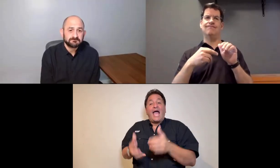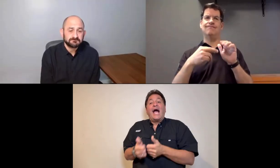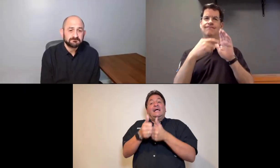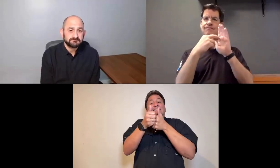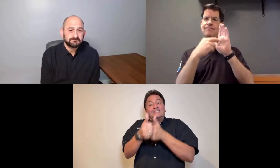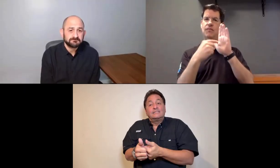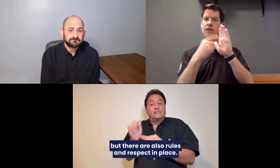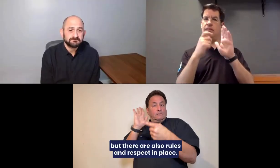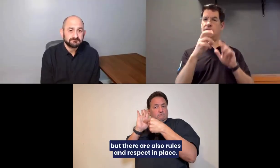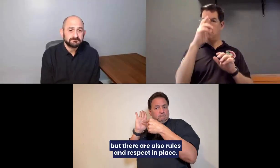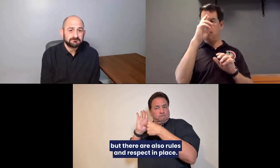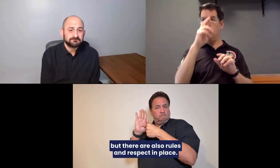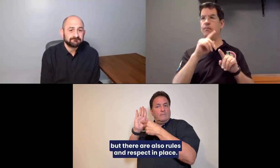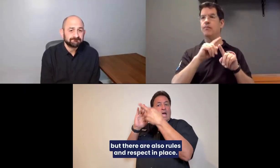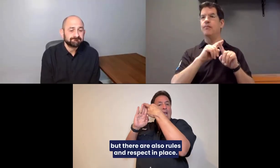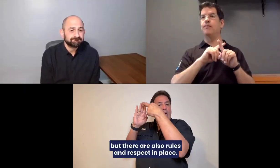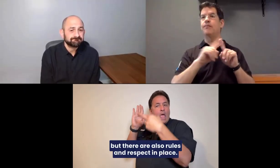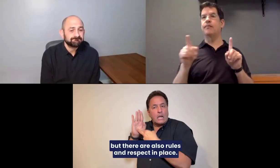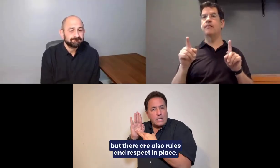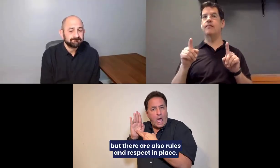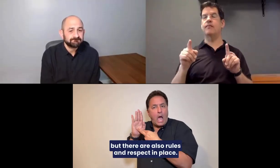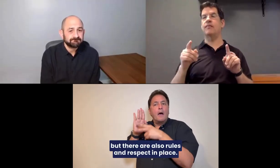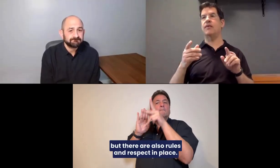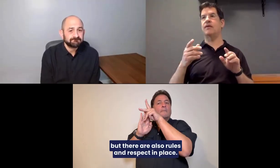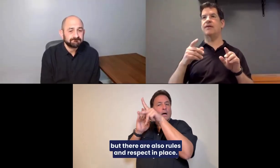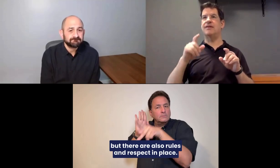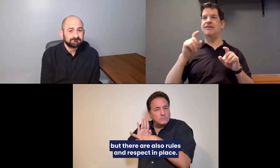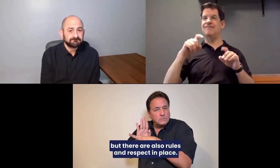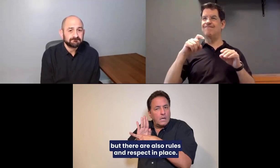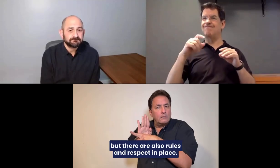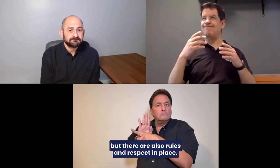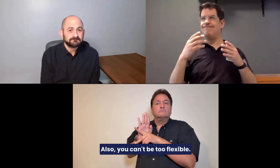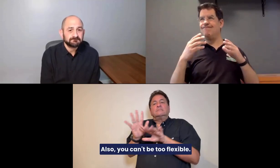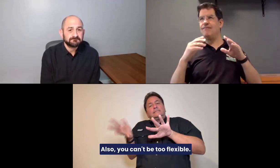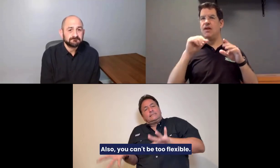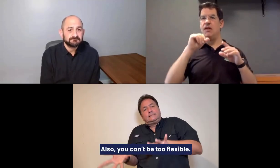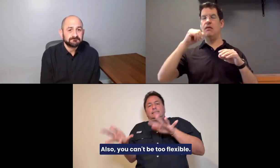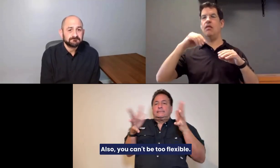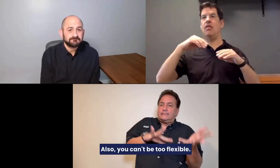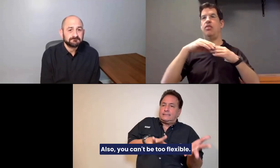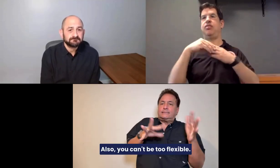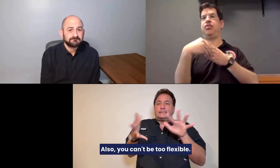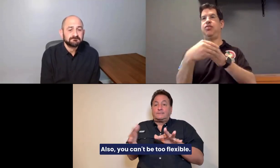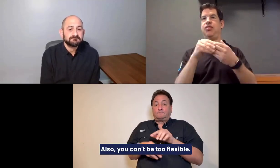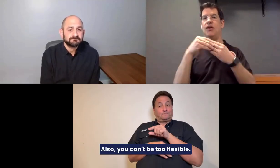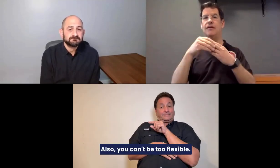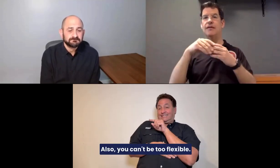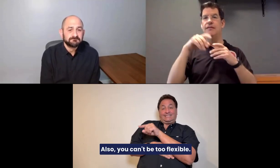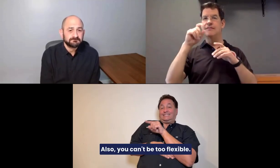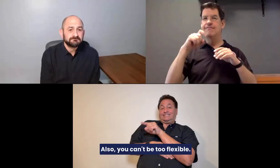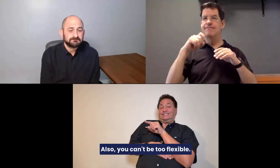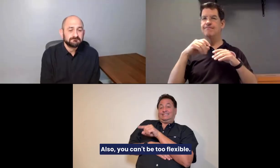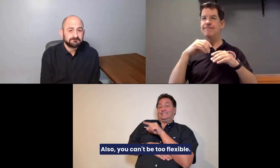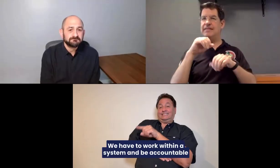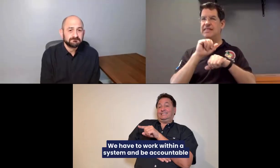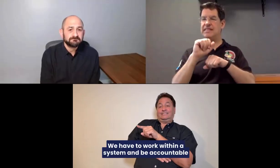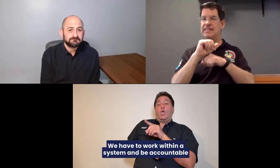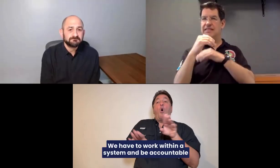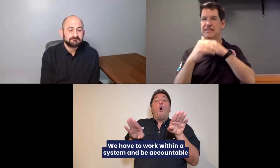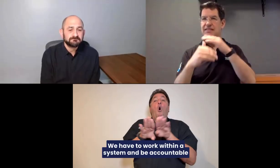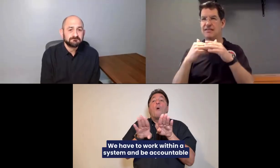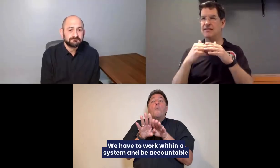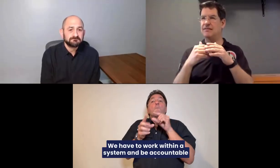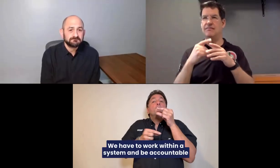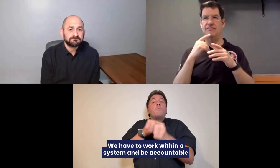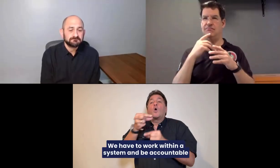will, but there are also rules and respect in place. Also, you can't be too flexible. We have to